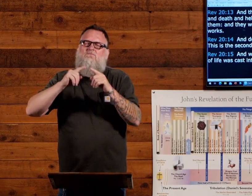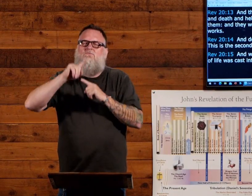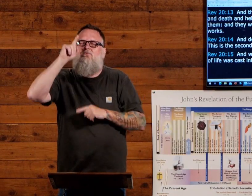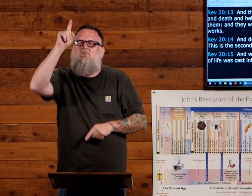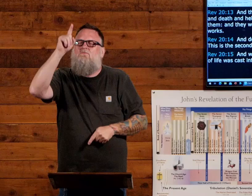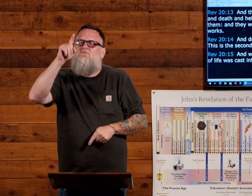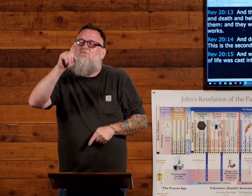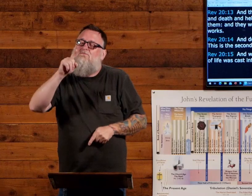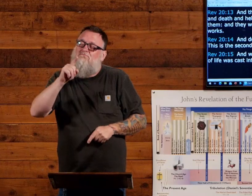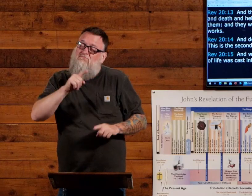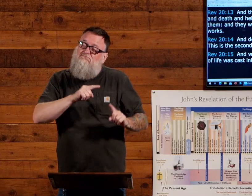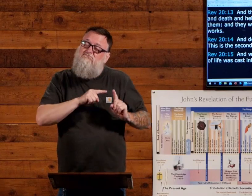We give it all up to you.